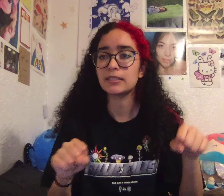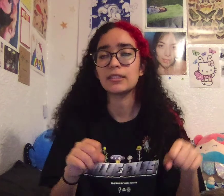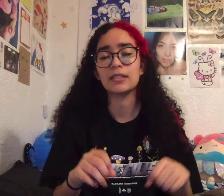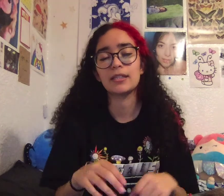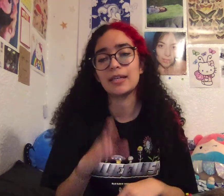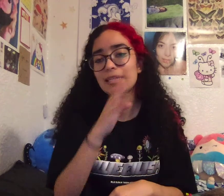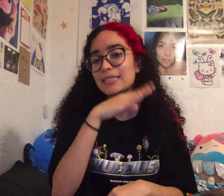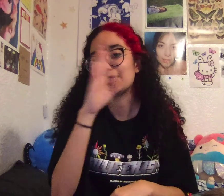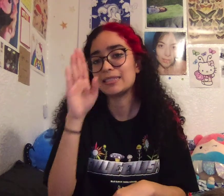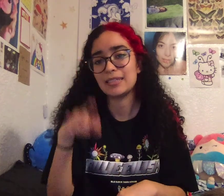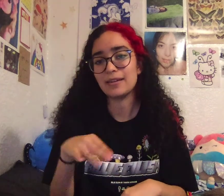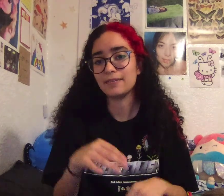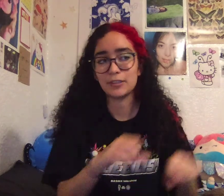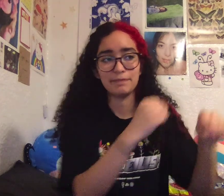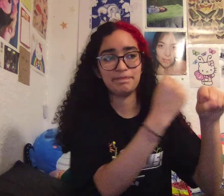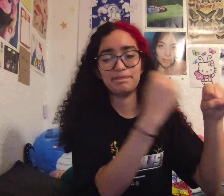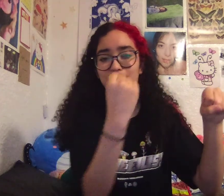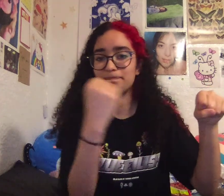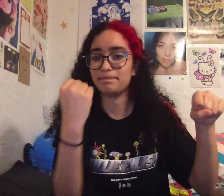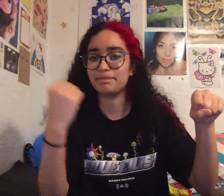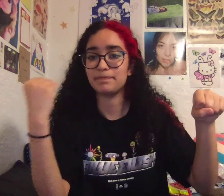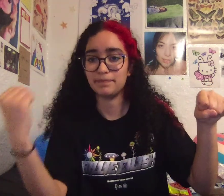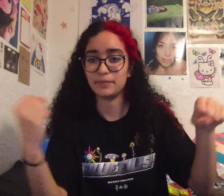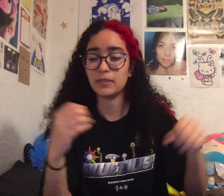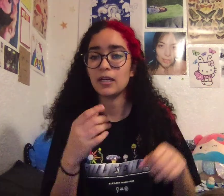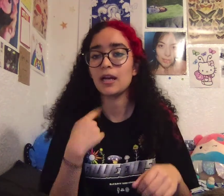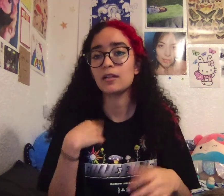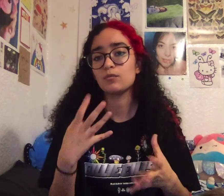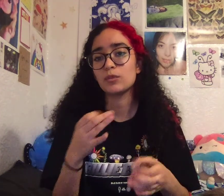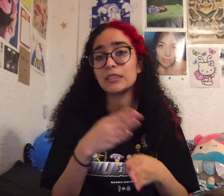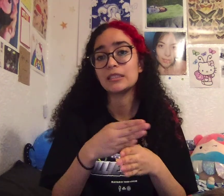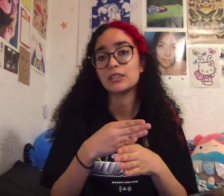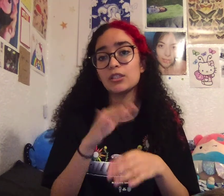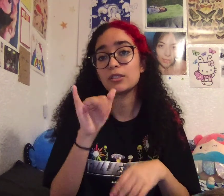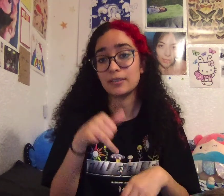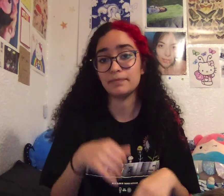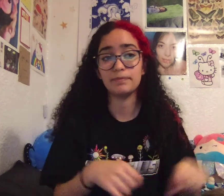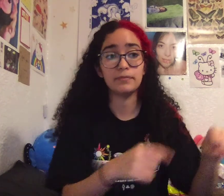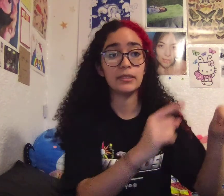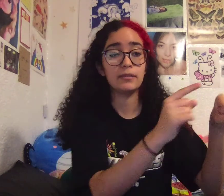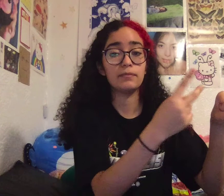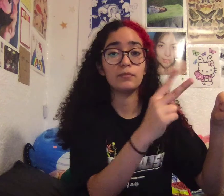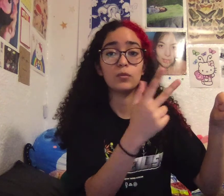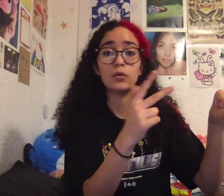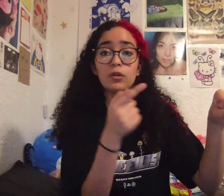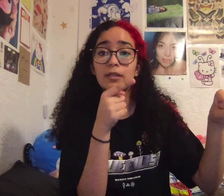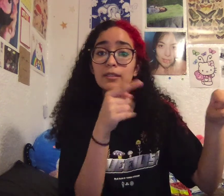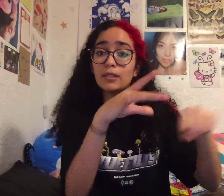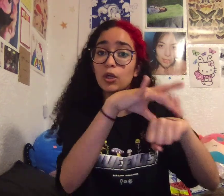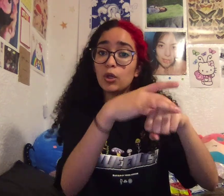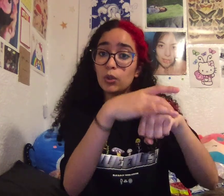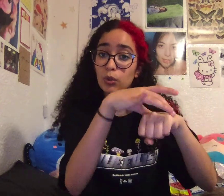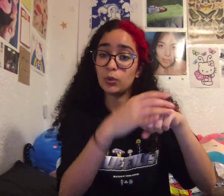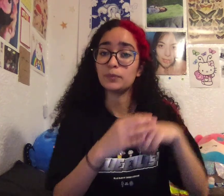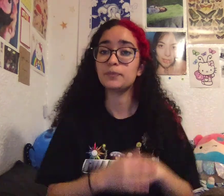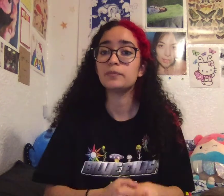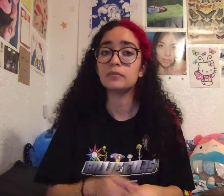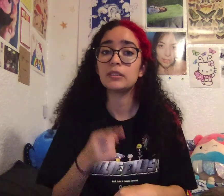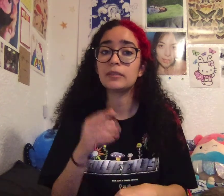share that. But the Earth is the third planet from the Sun. Here's a picture of the ocean and some seagulls that are in